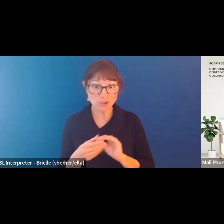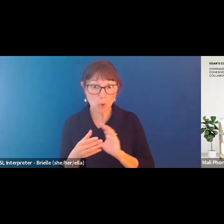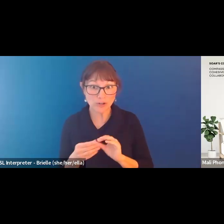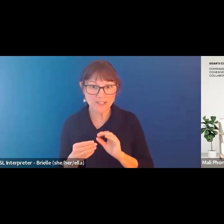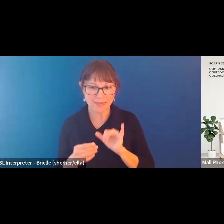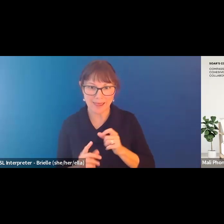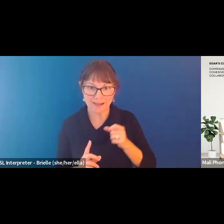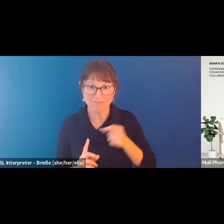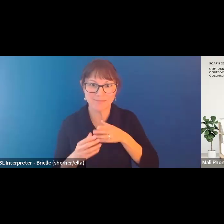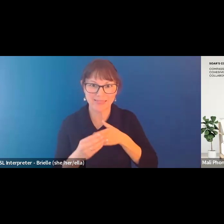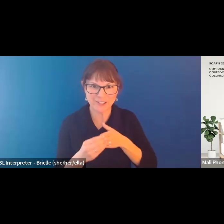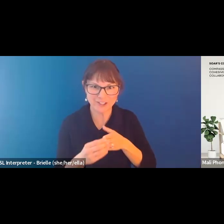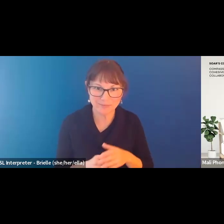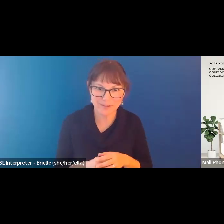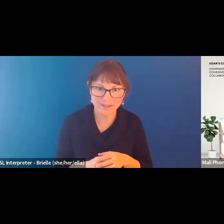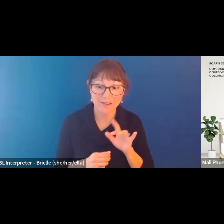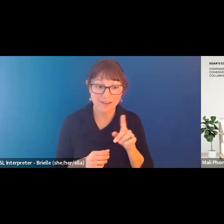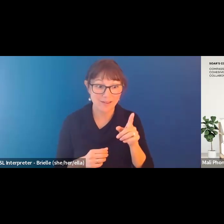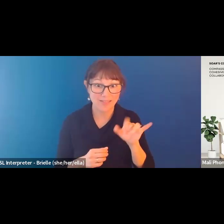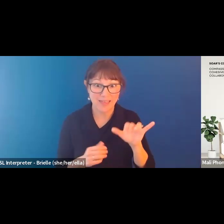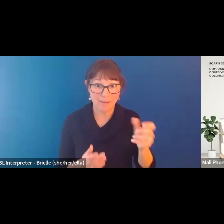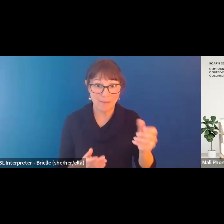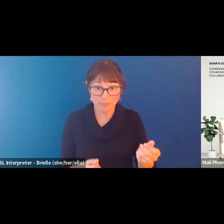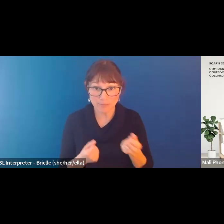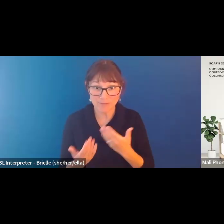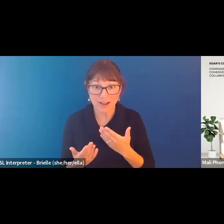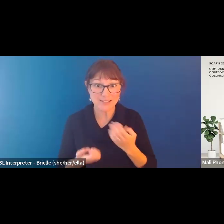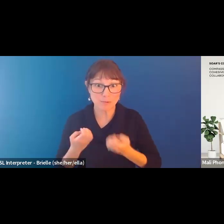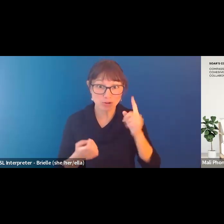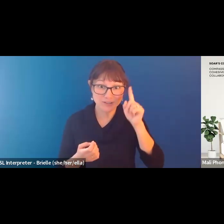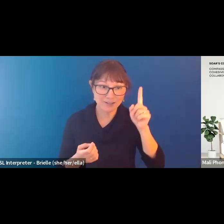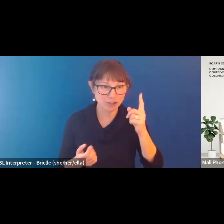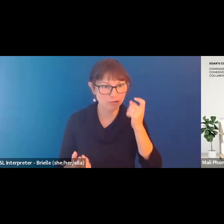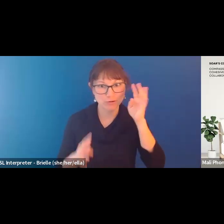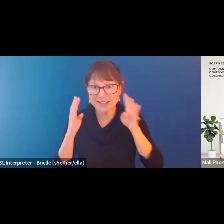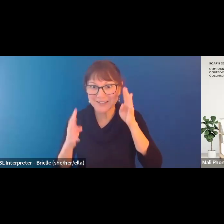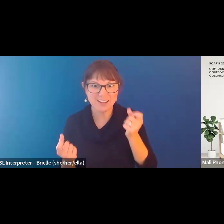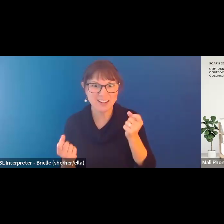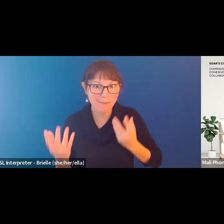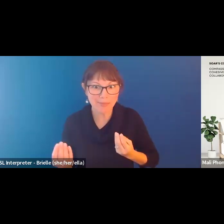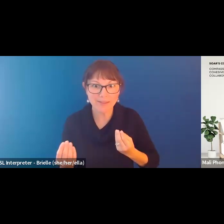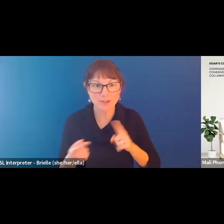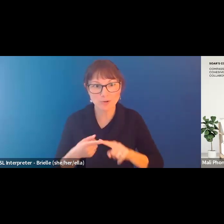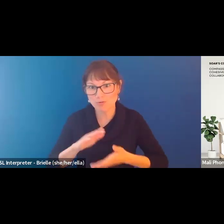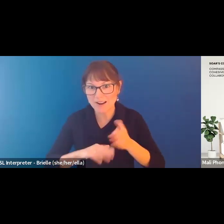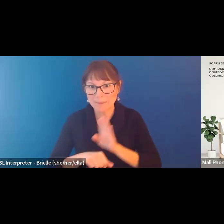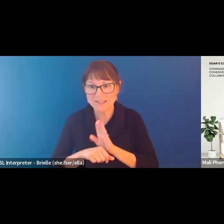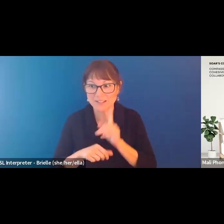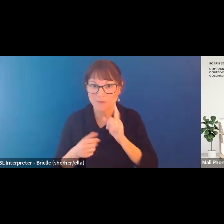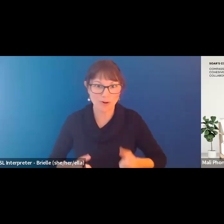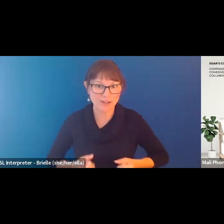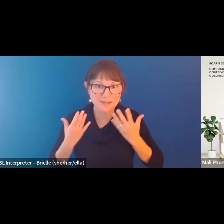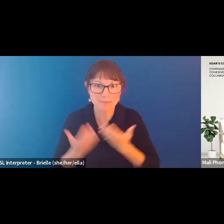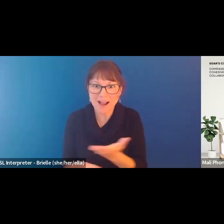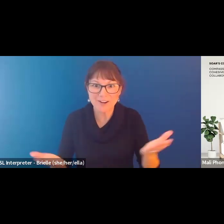leadership. They give us the emotional intelligence, the creativity, the empathy needed to run businesses that inspire